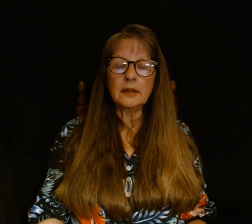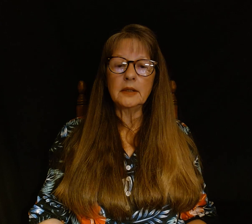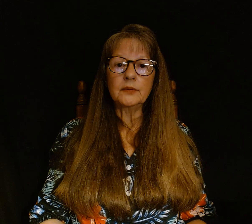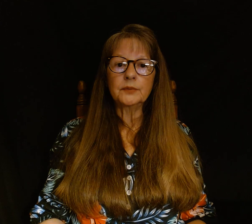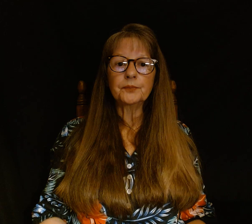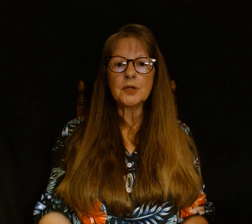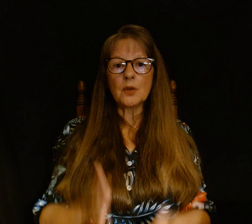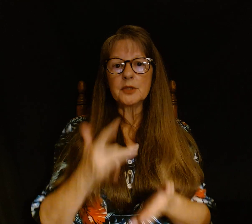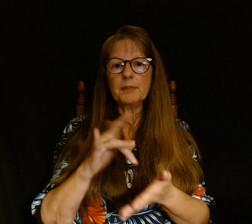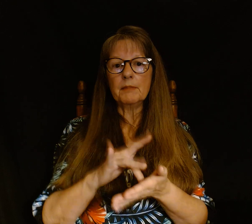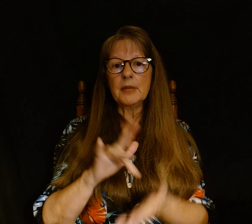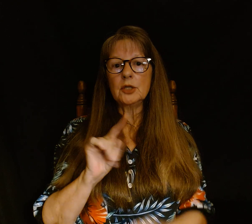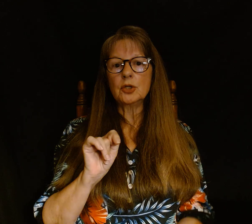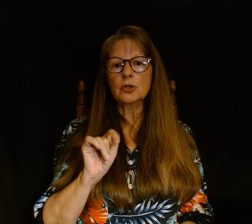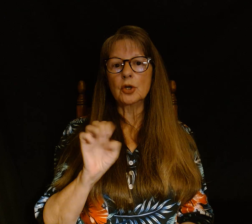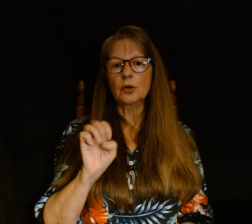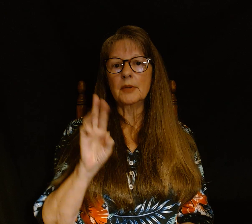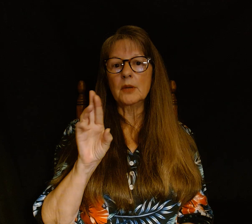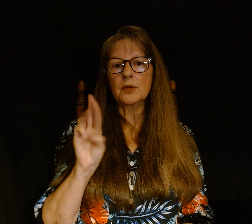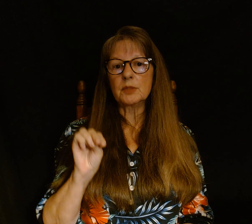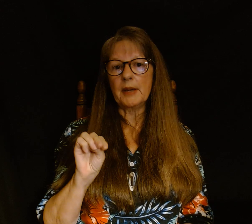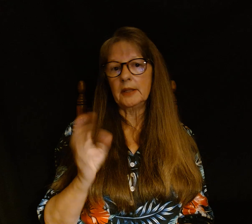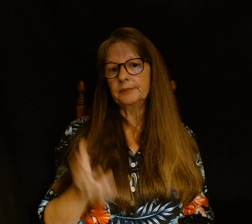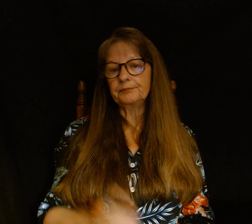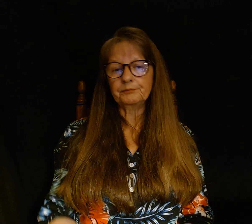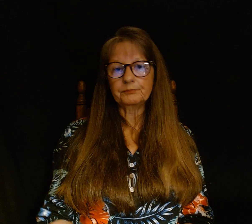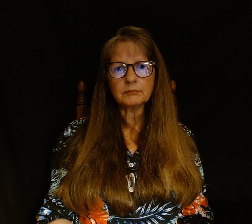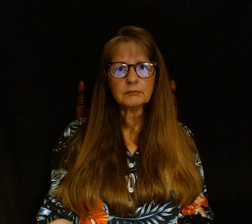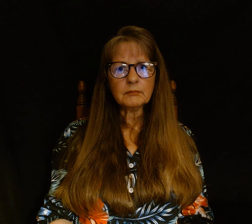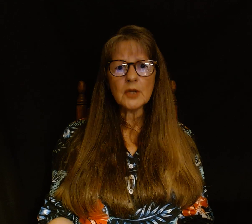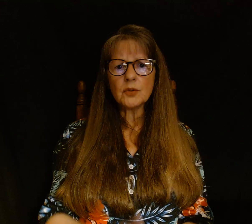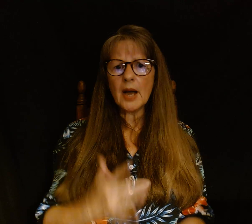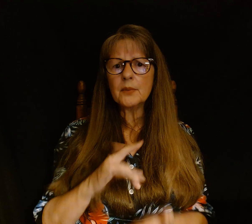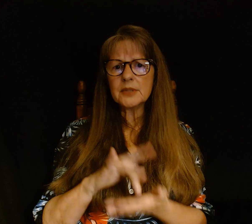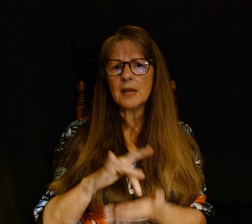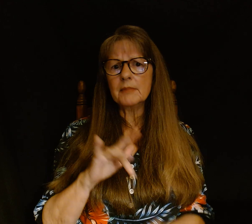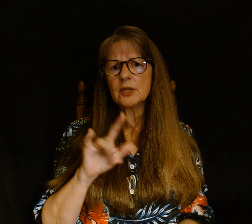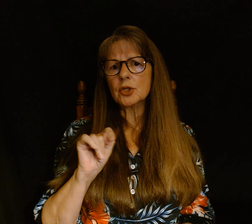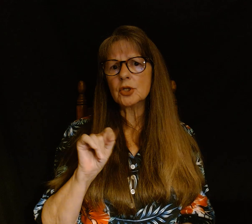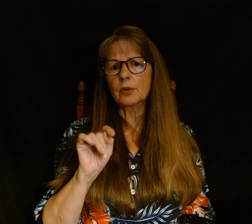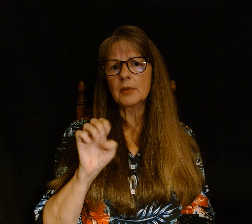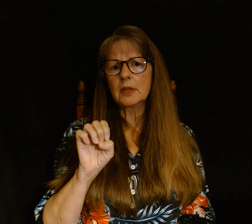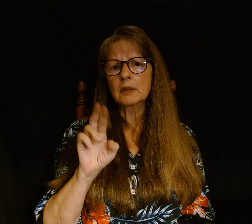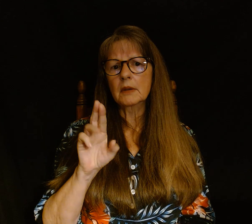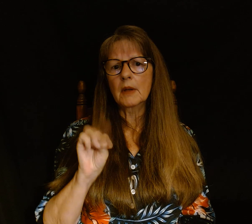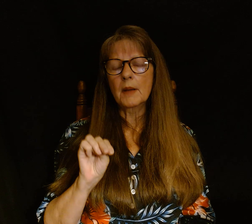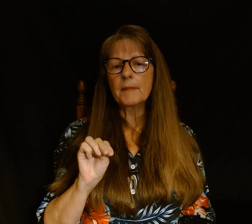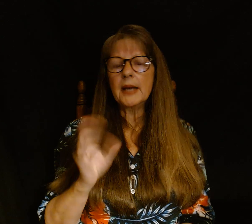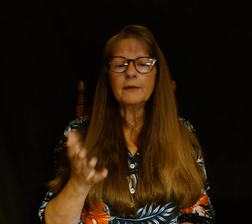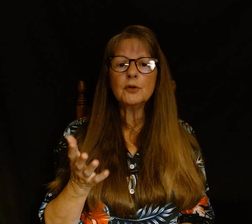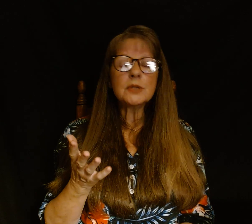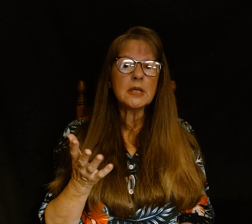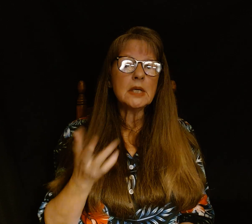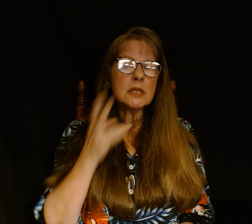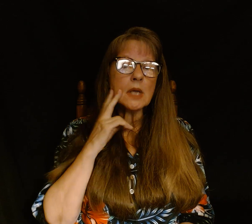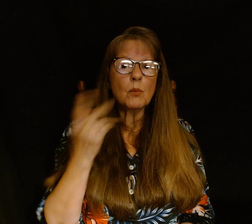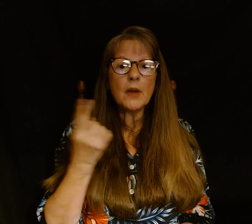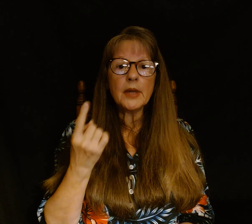live. It's always been midterm, and then we spell it. So I would say midterm. But if you see someone that